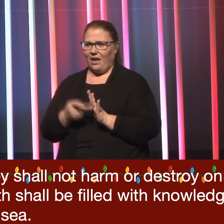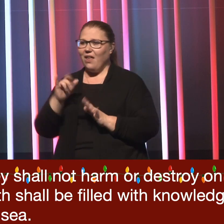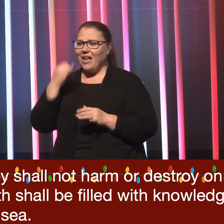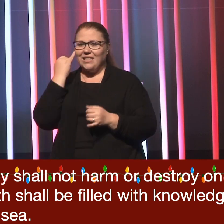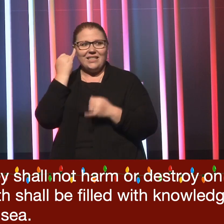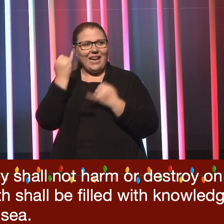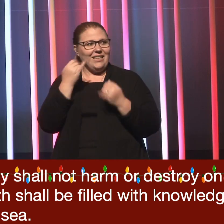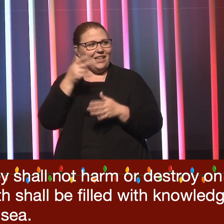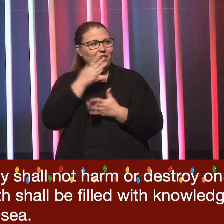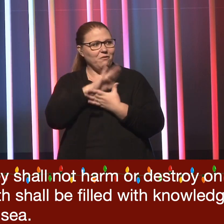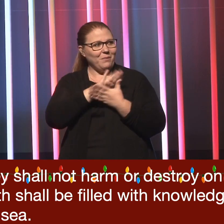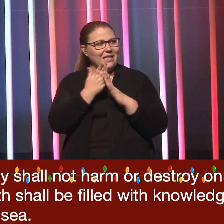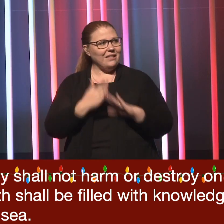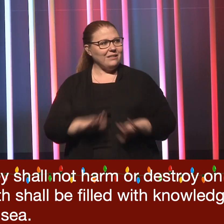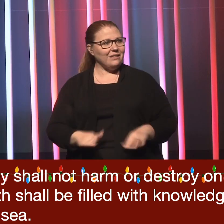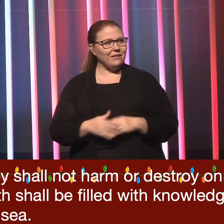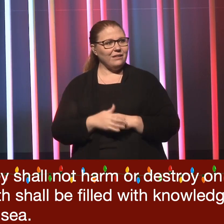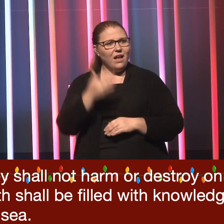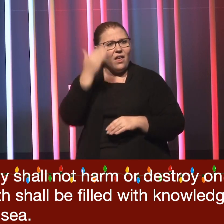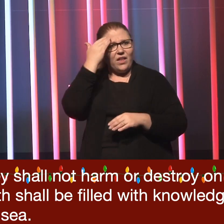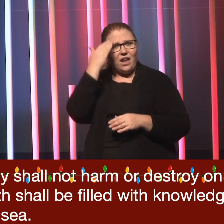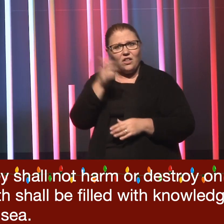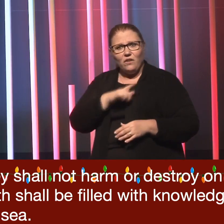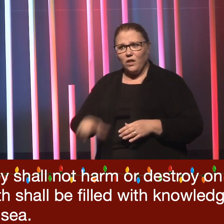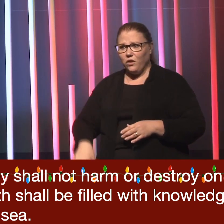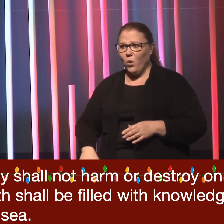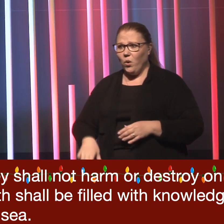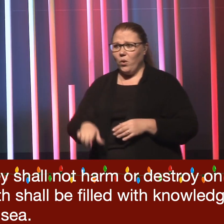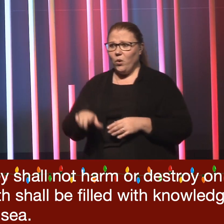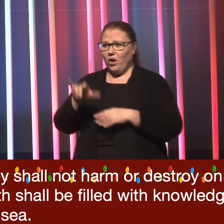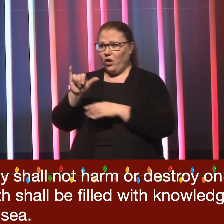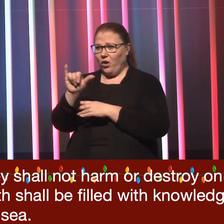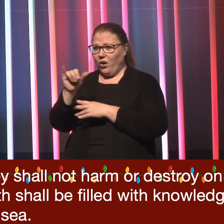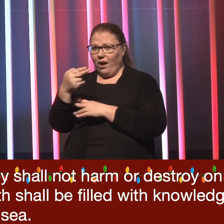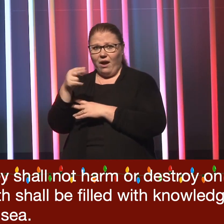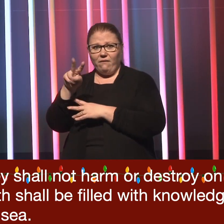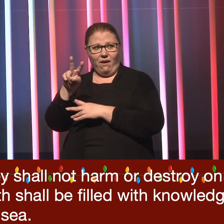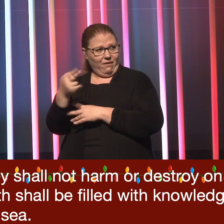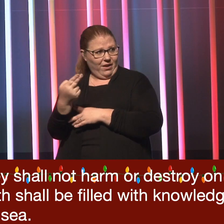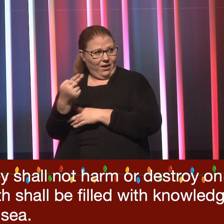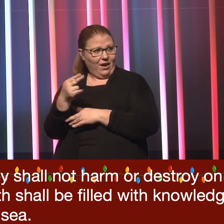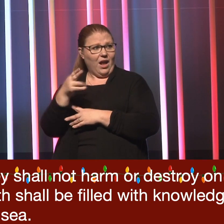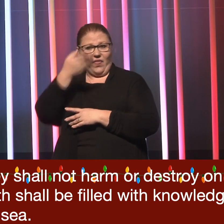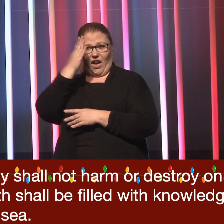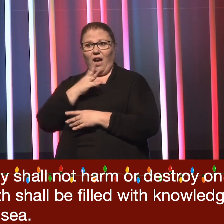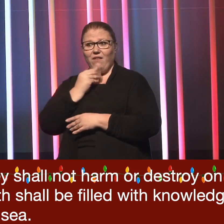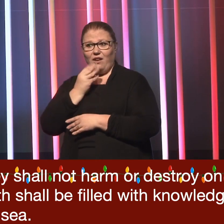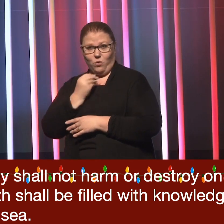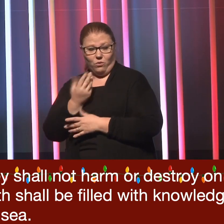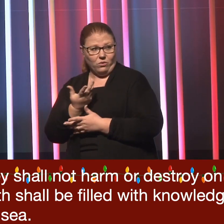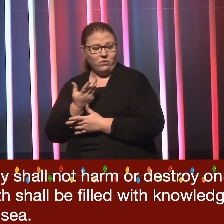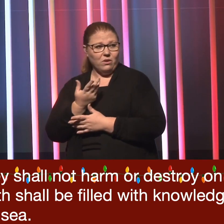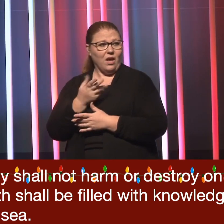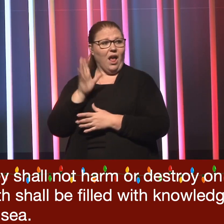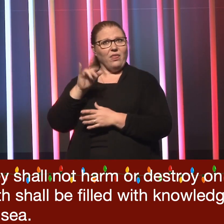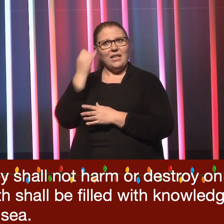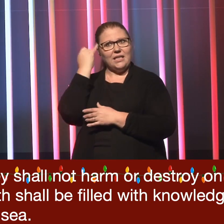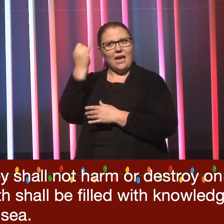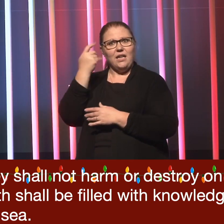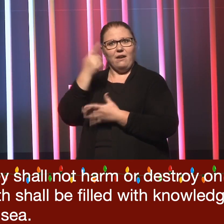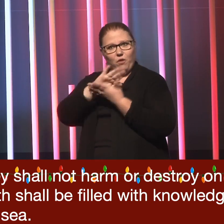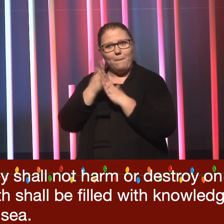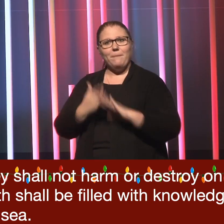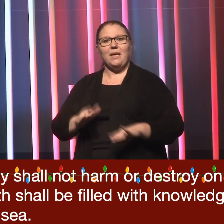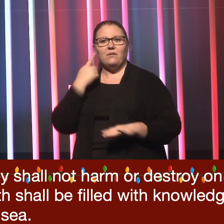peace. The knowledge of the Lord, of Yahweh, is what this is saying, this God of the Hebrews, is an idea of peace